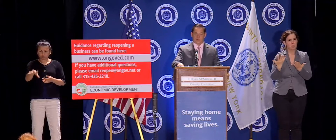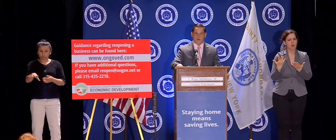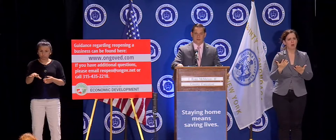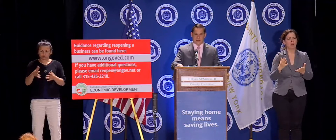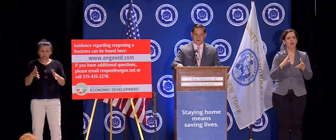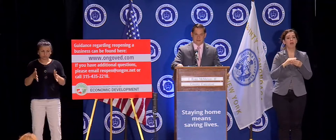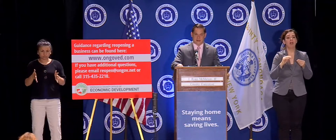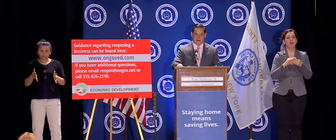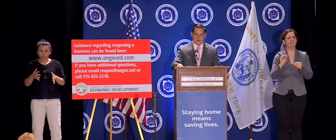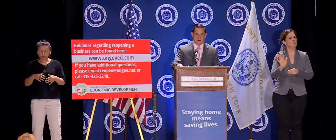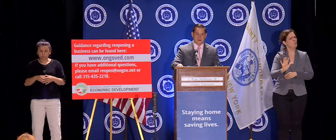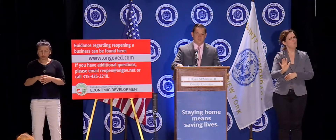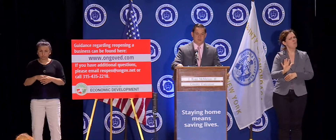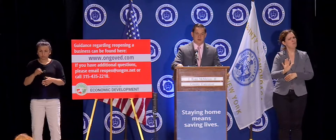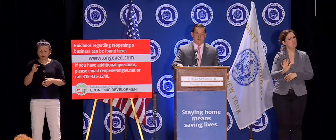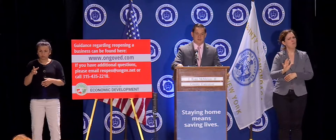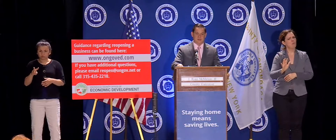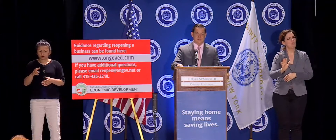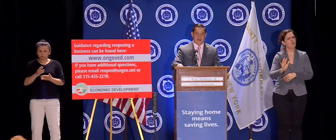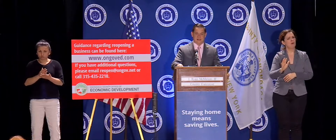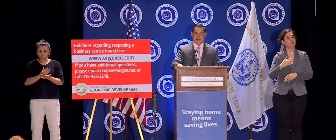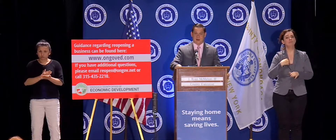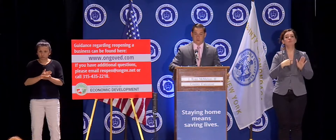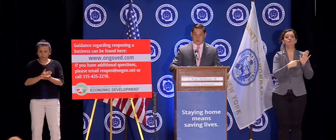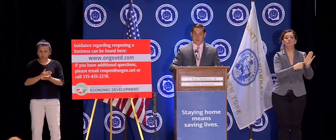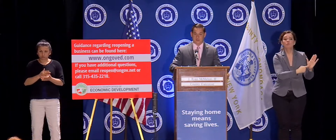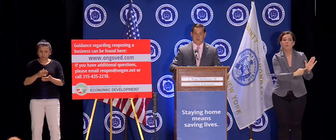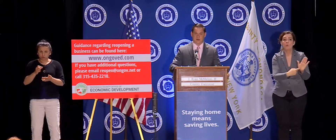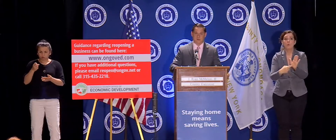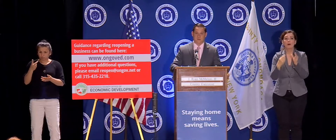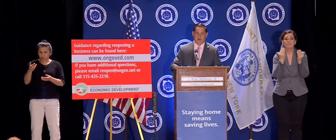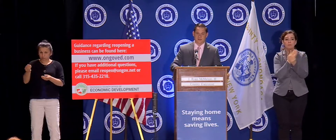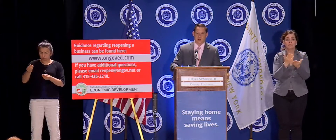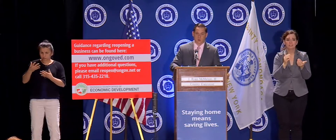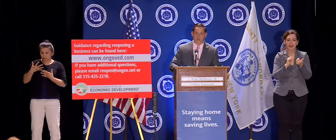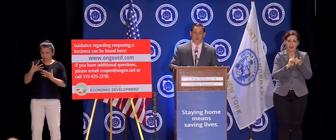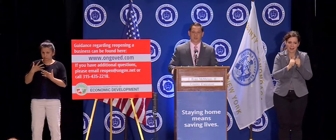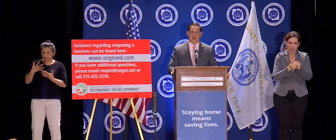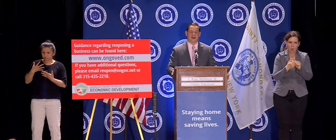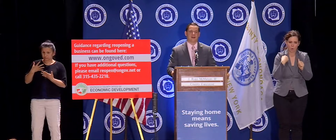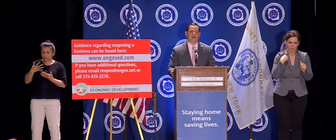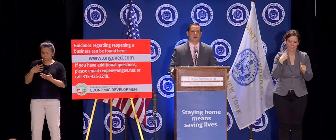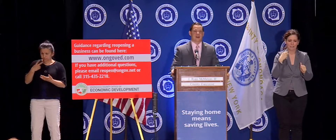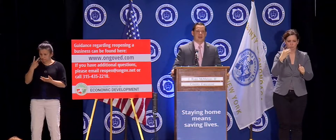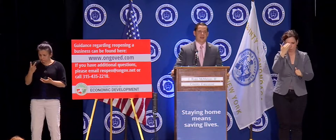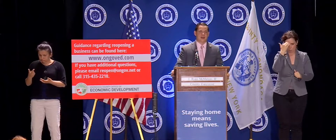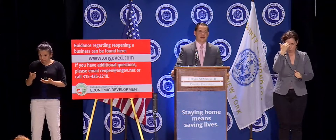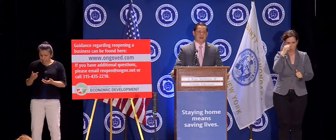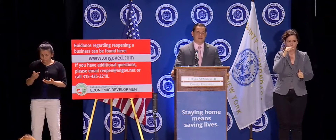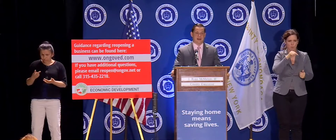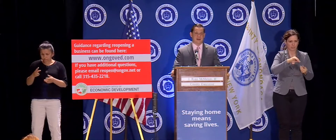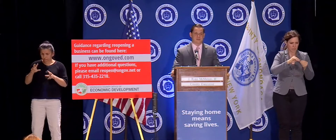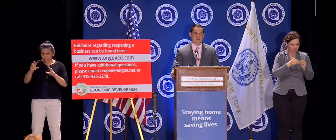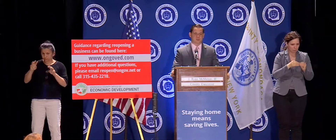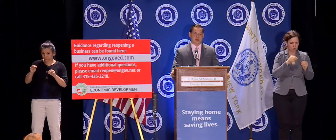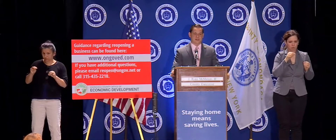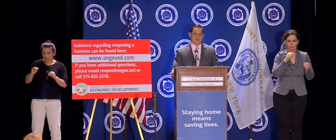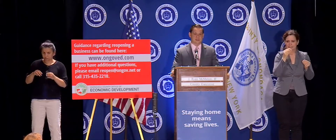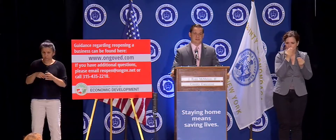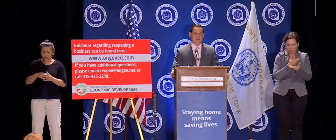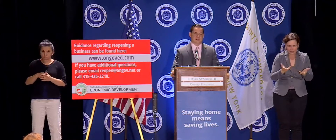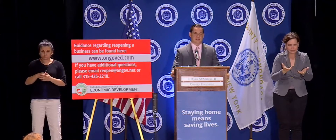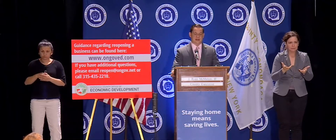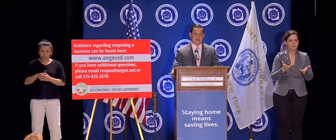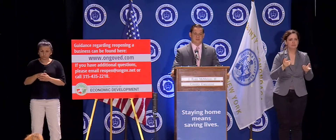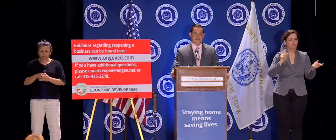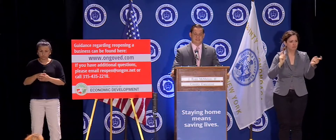way we're looking at the data, because that's how decisions are going to be made, is how we're looking at it. And at times in this